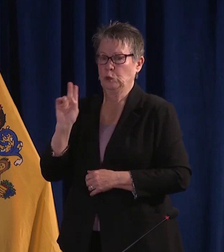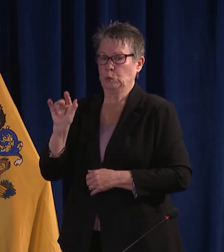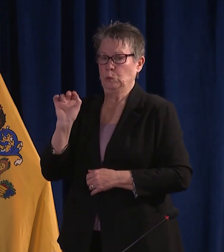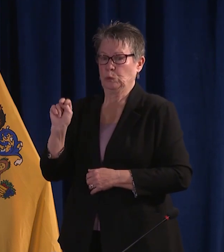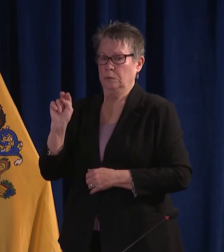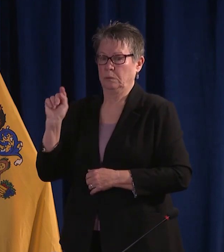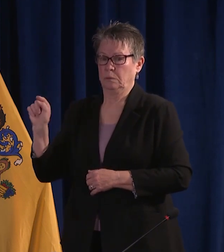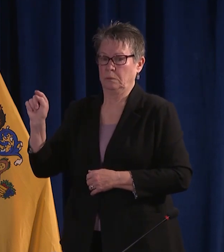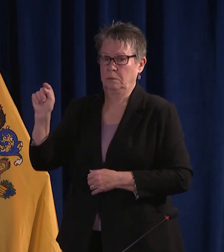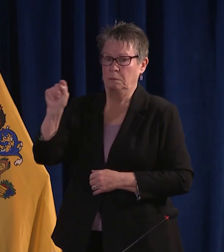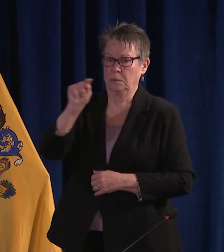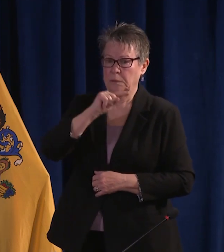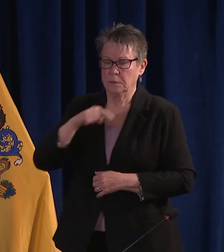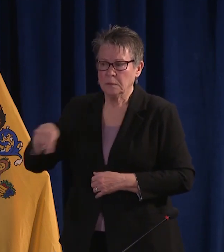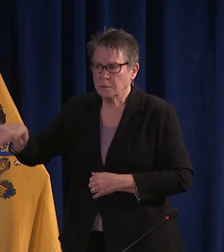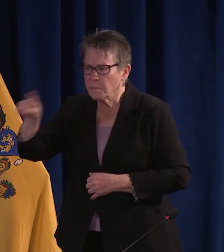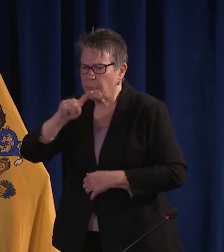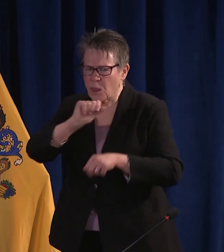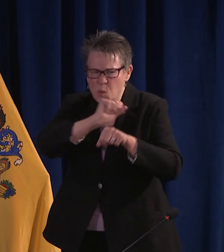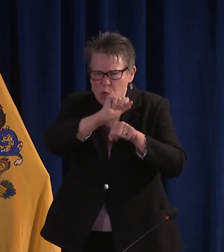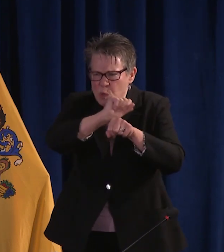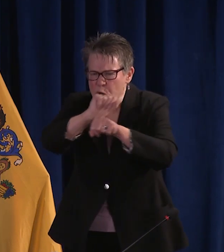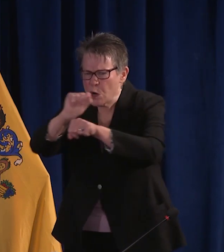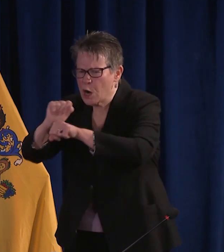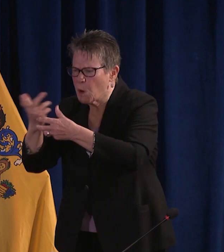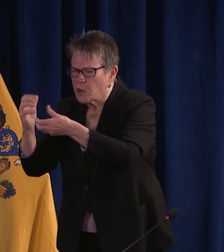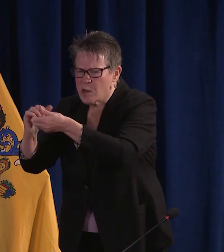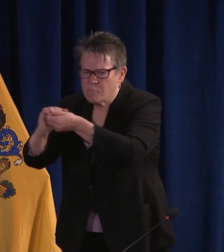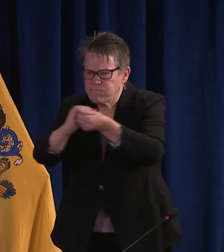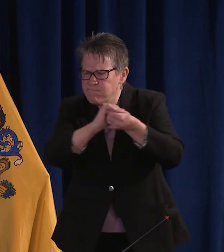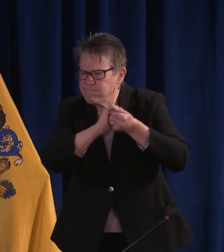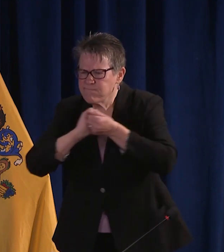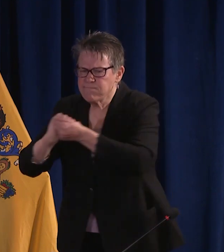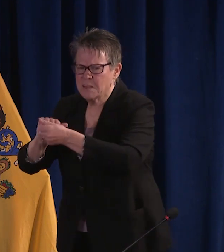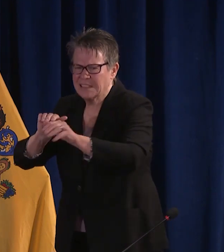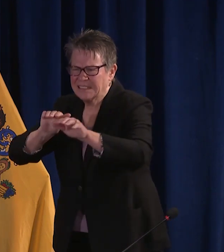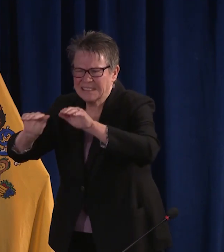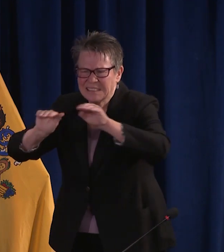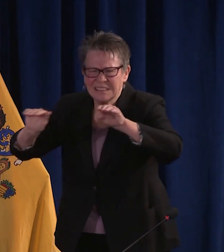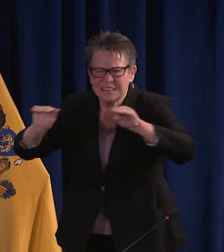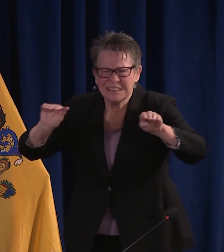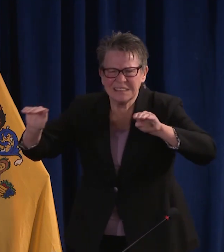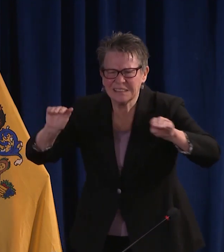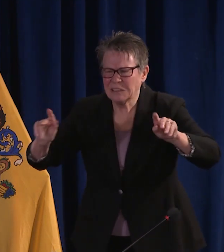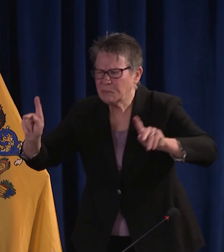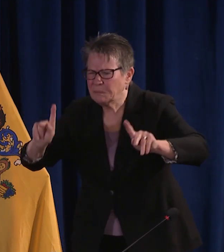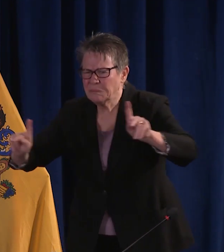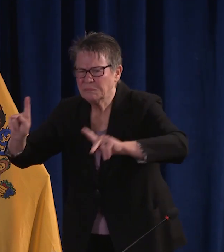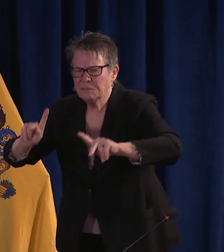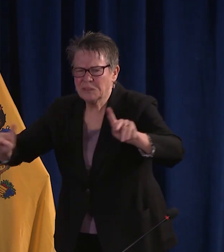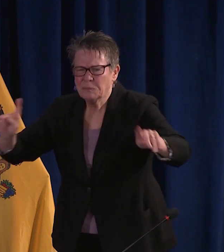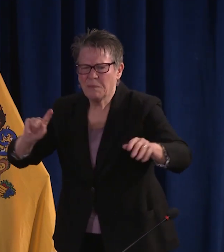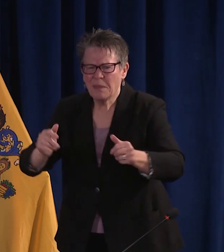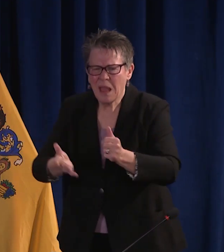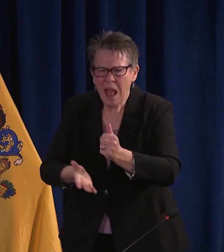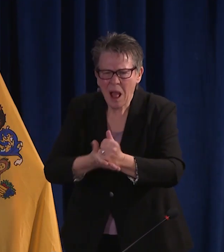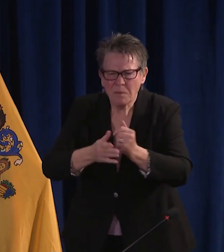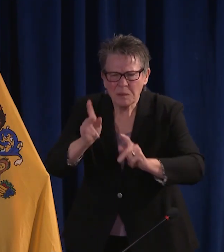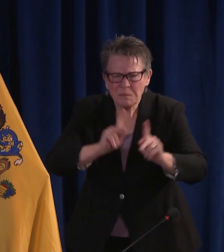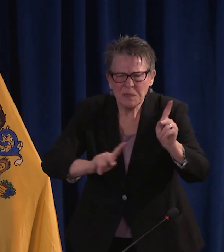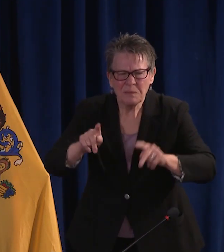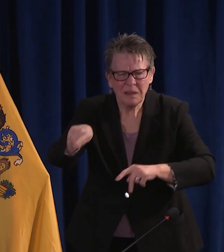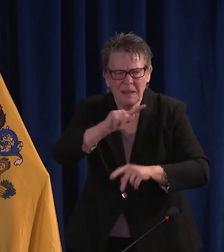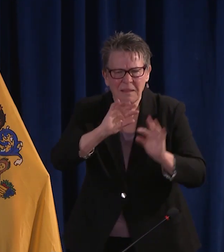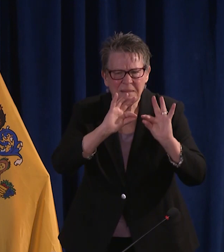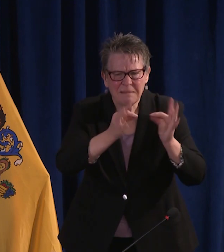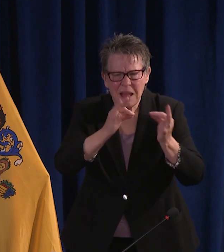us to get the word out to their members and who are helping them and their families get through this time. We